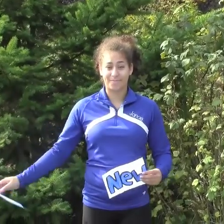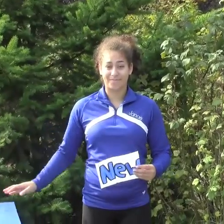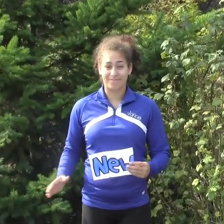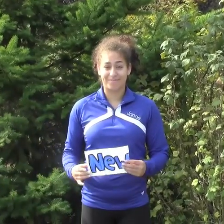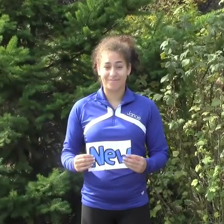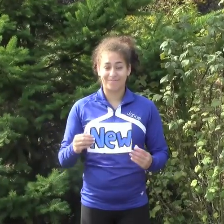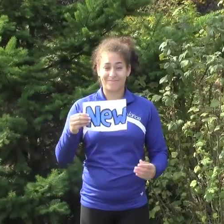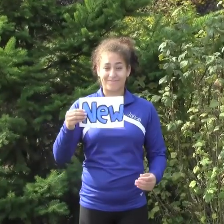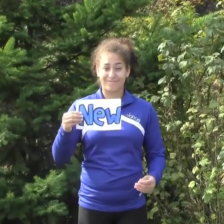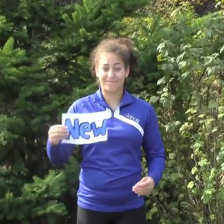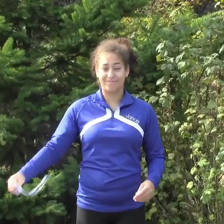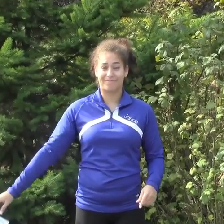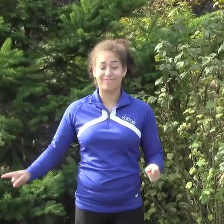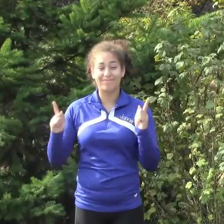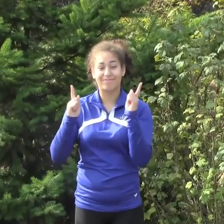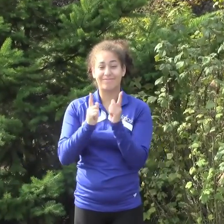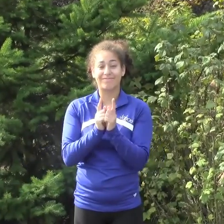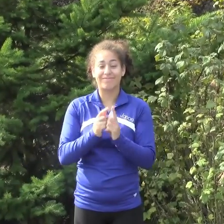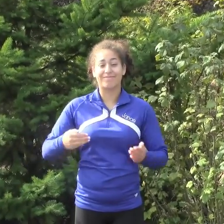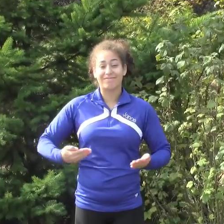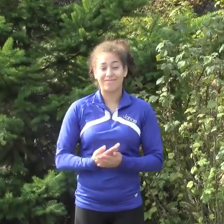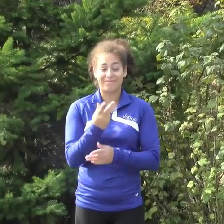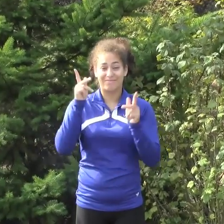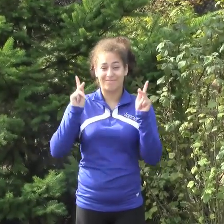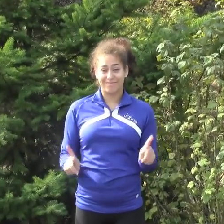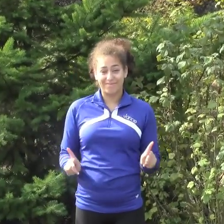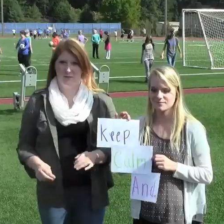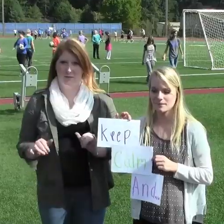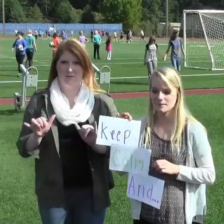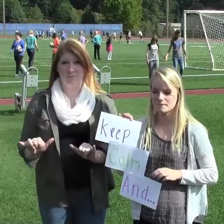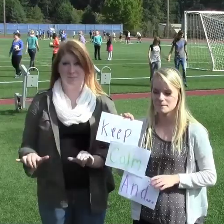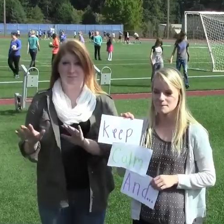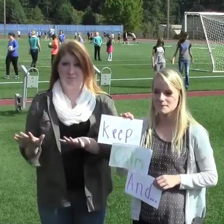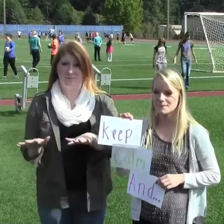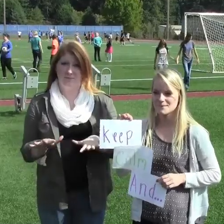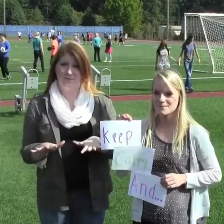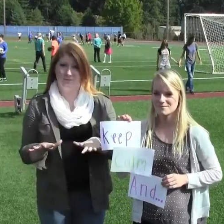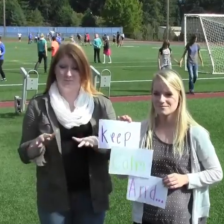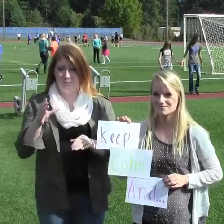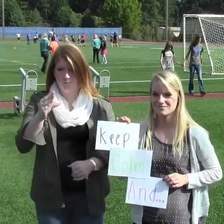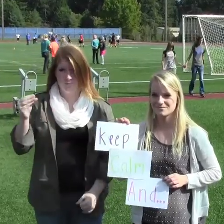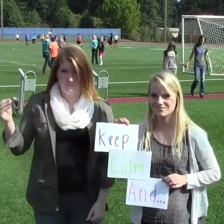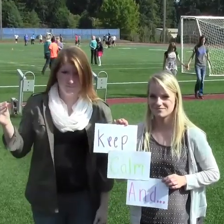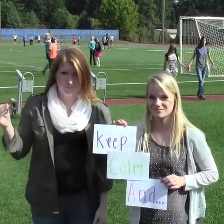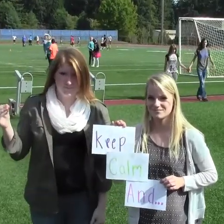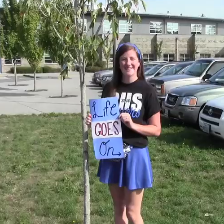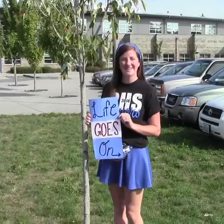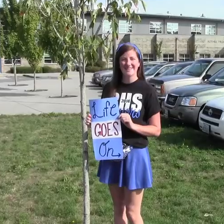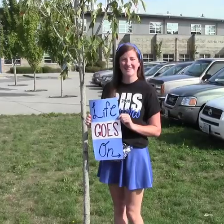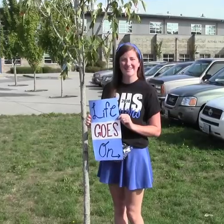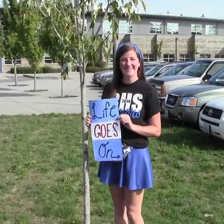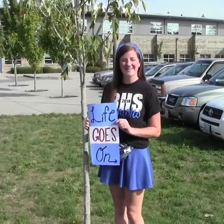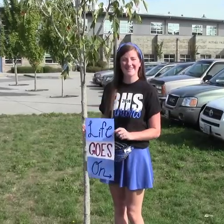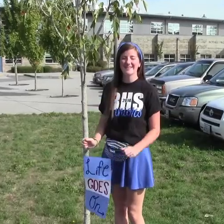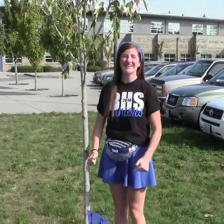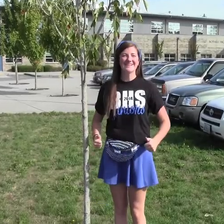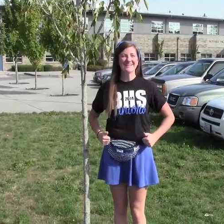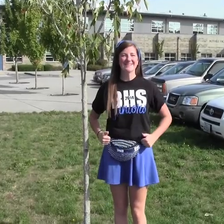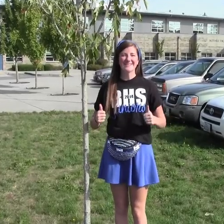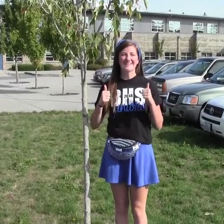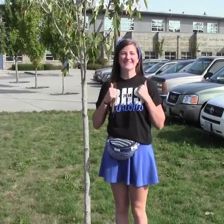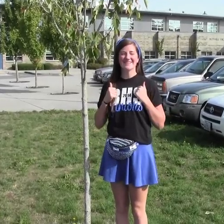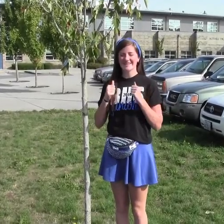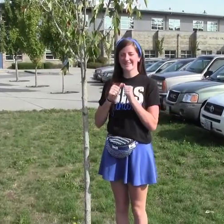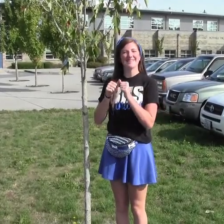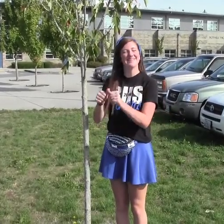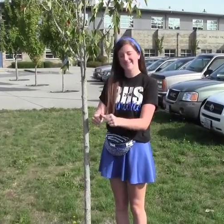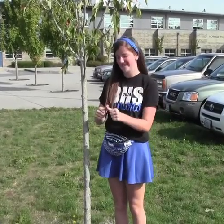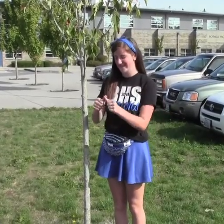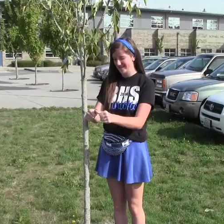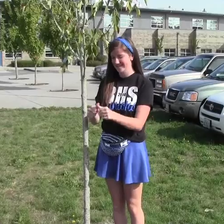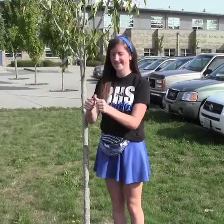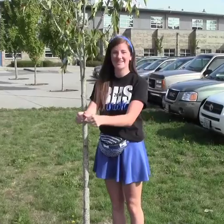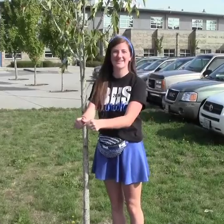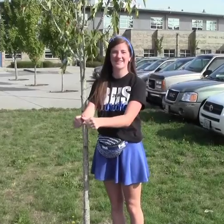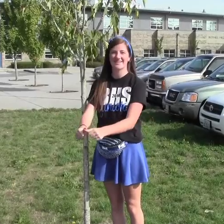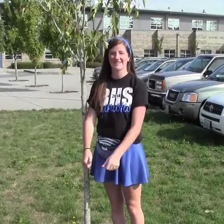life.